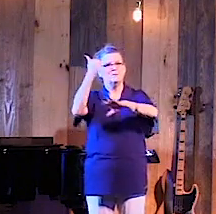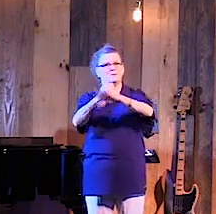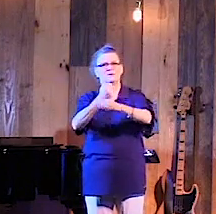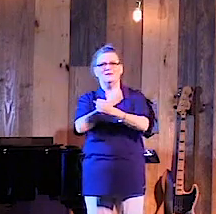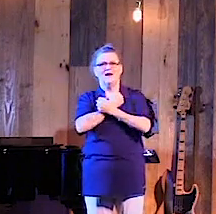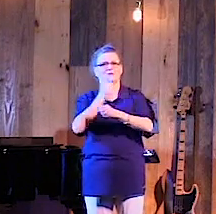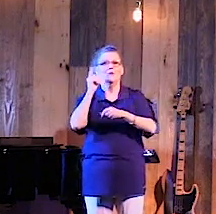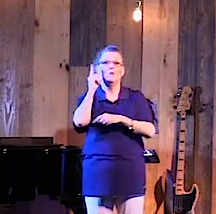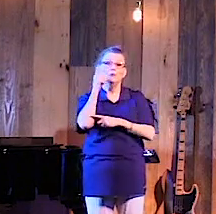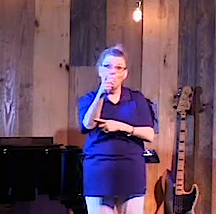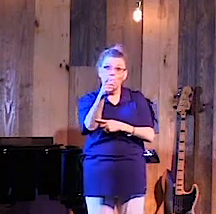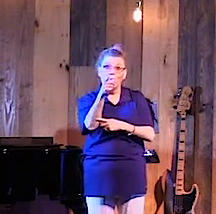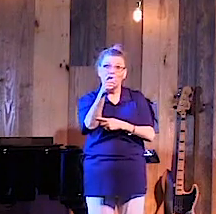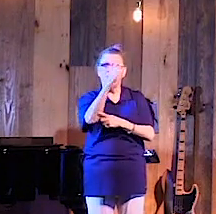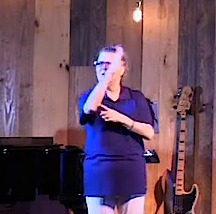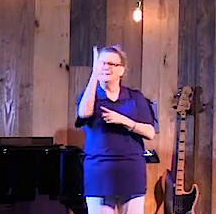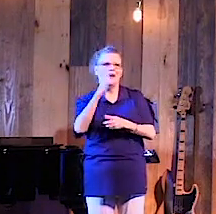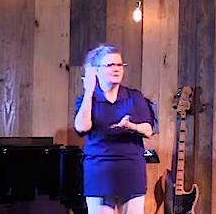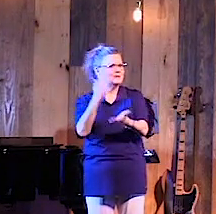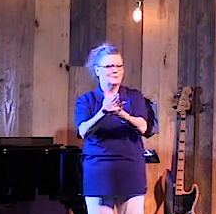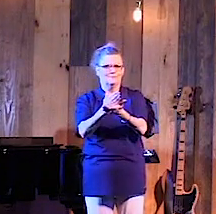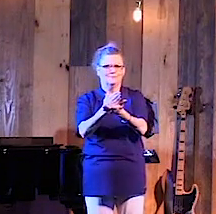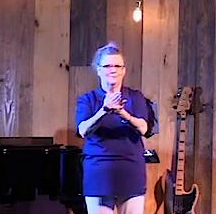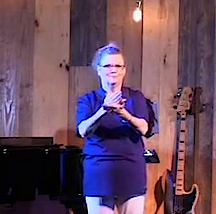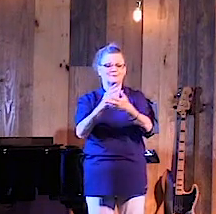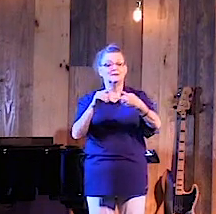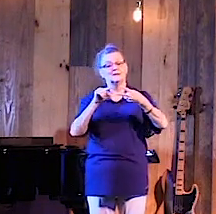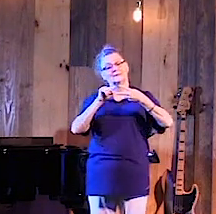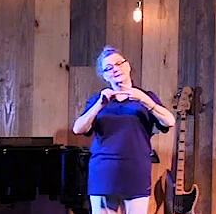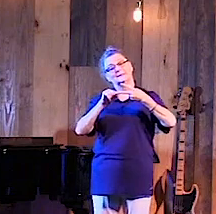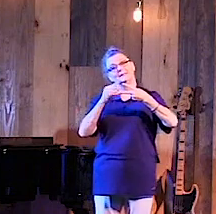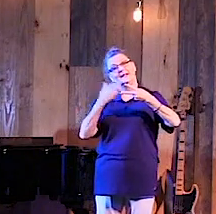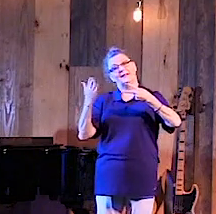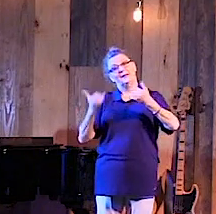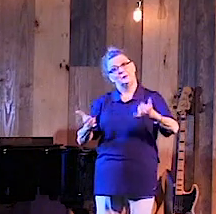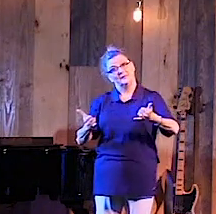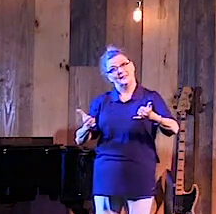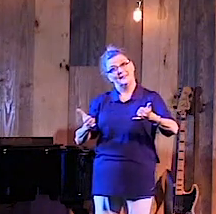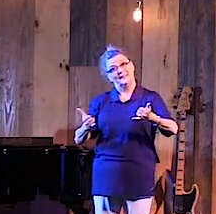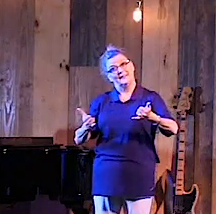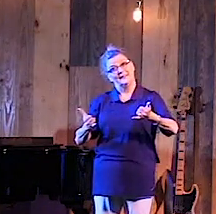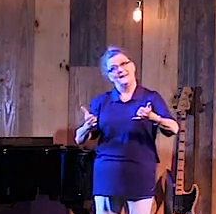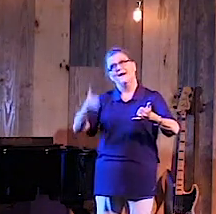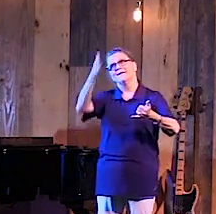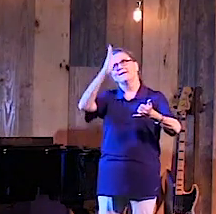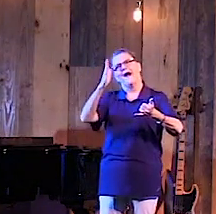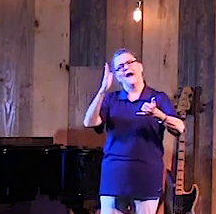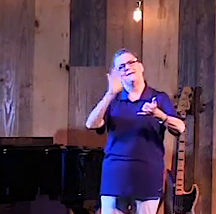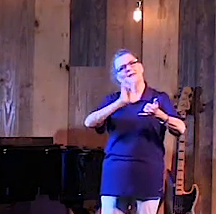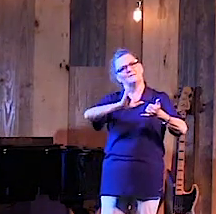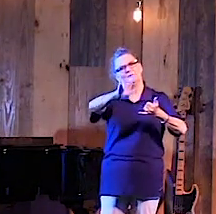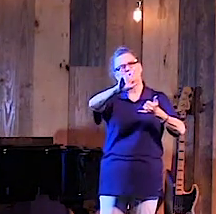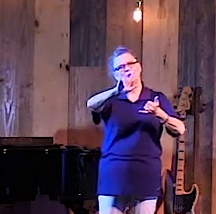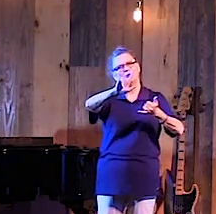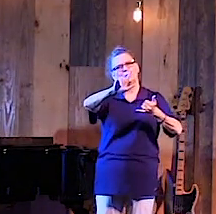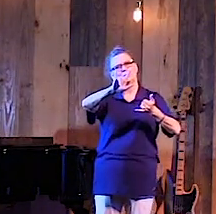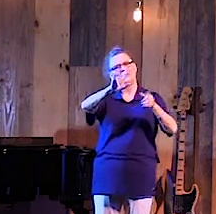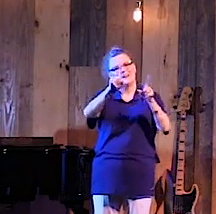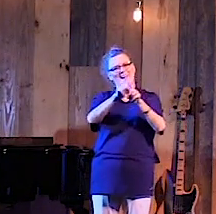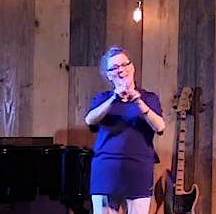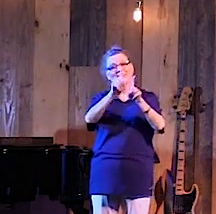never stop loving you. But here's the second thing today. The second thing is this. God loves you as you roam in the pain of